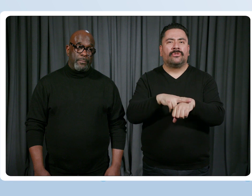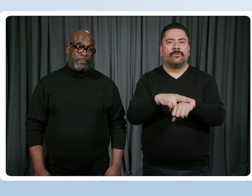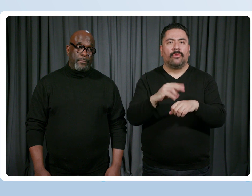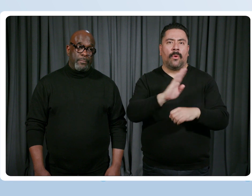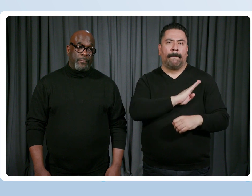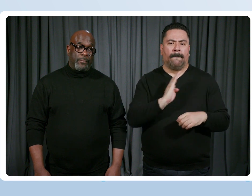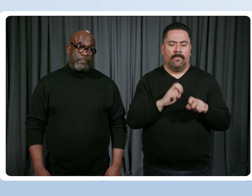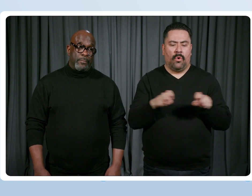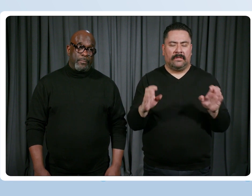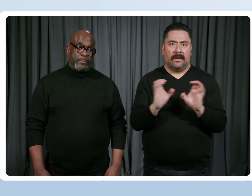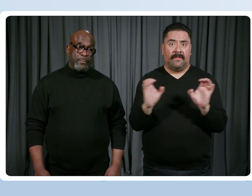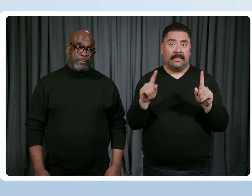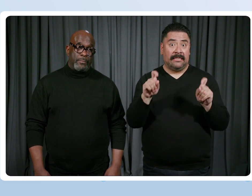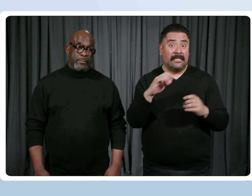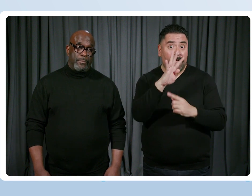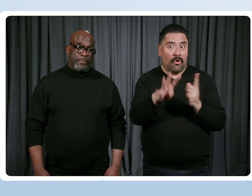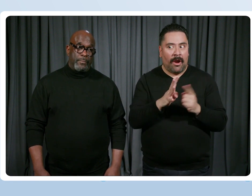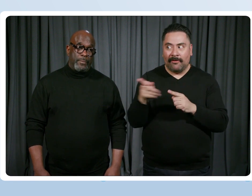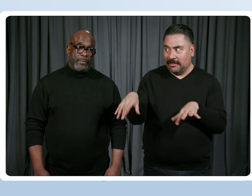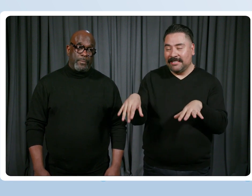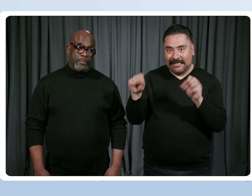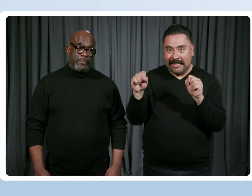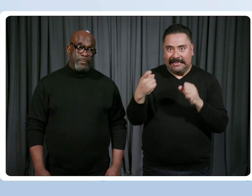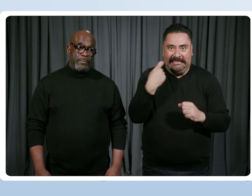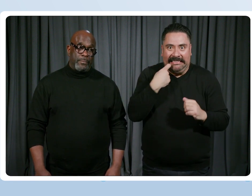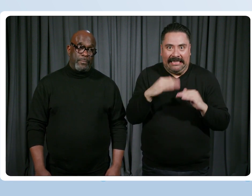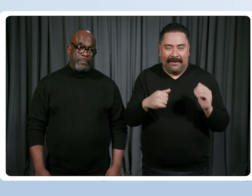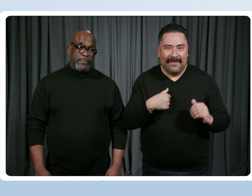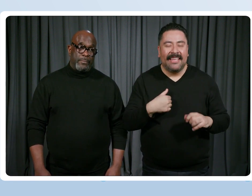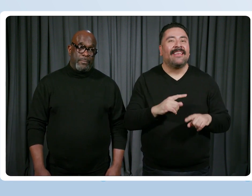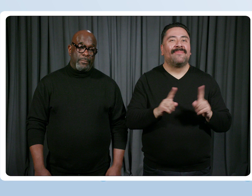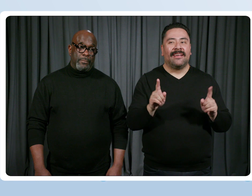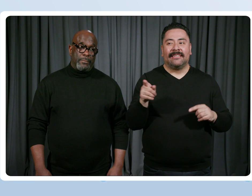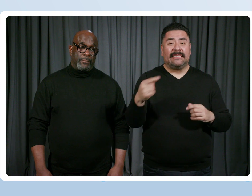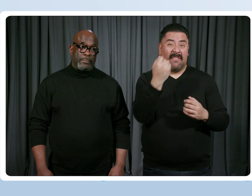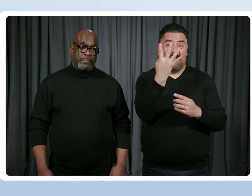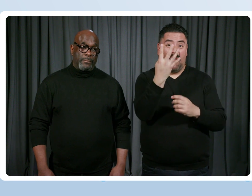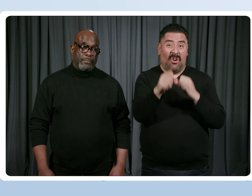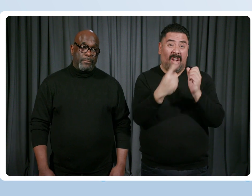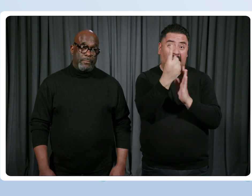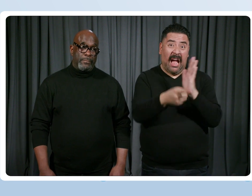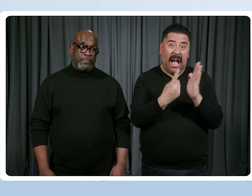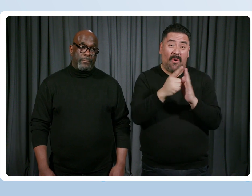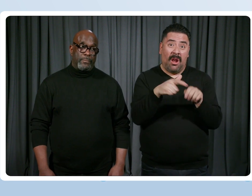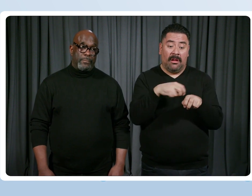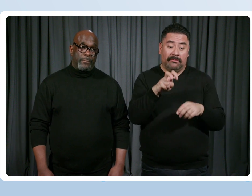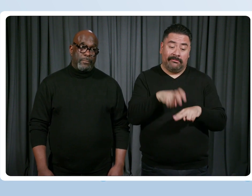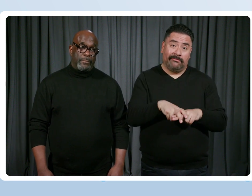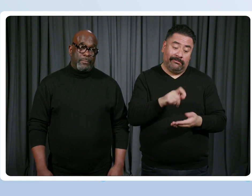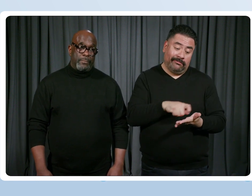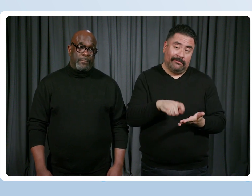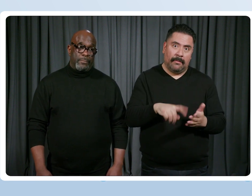certification exam. It's 4 hours long. Claire took it much more recent than I have, but it's a 4-hour long exam that everybody has to pass. And